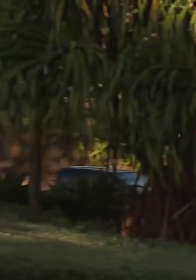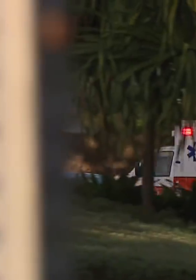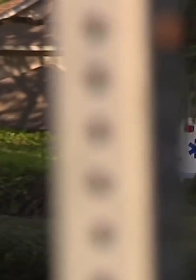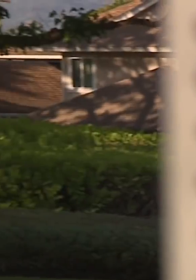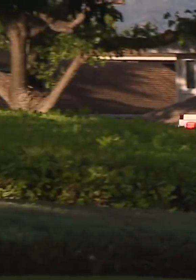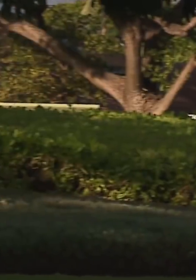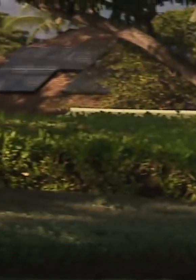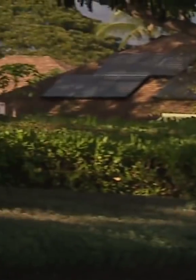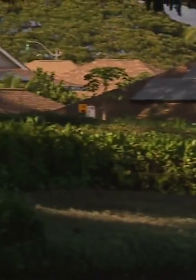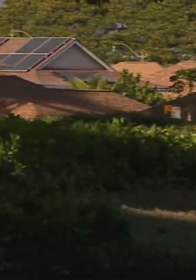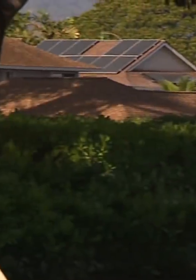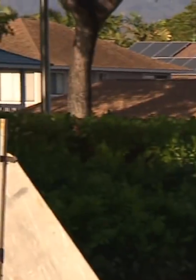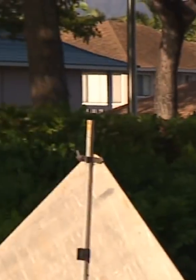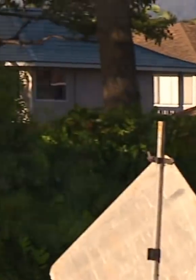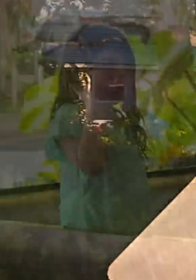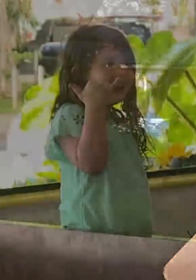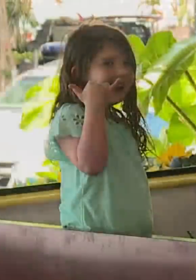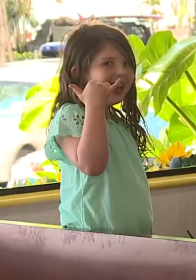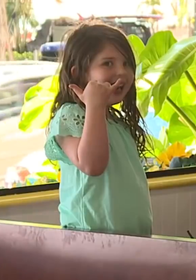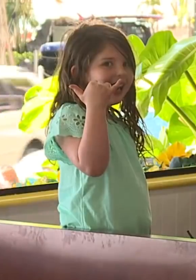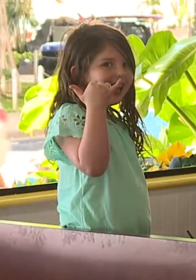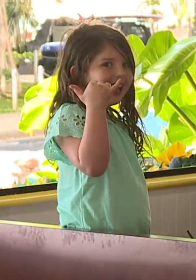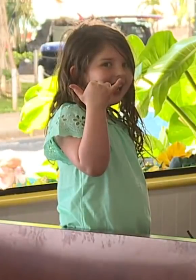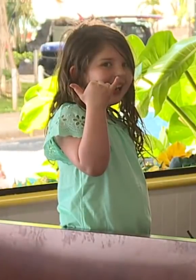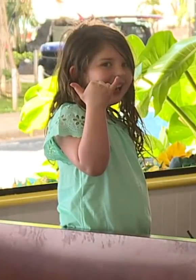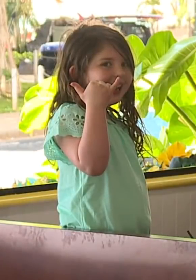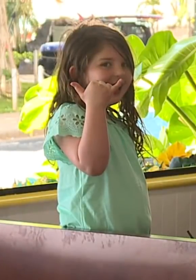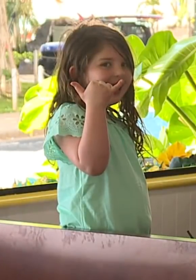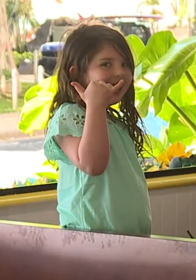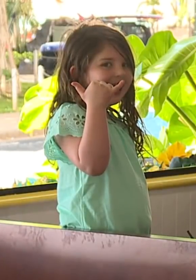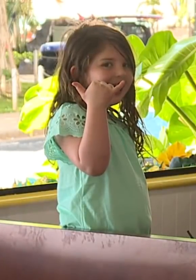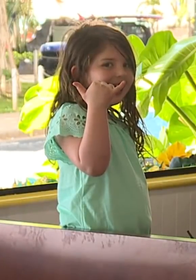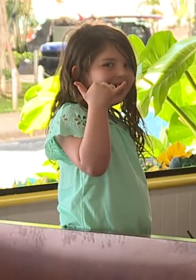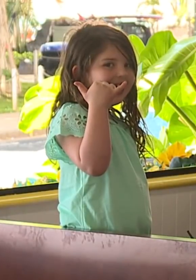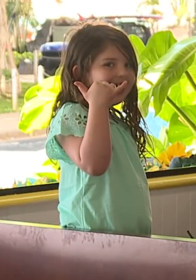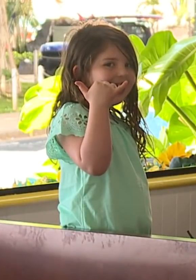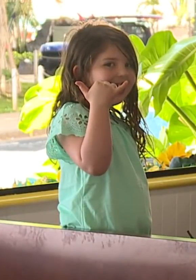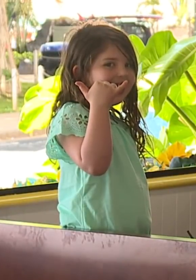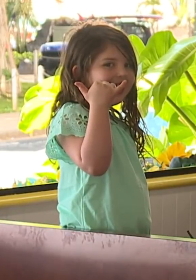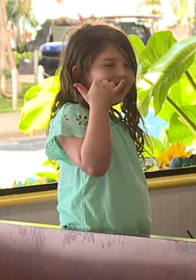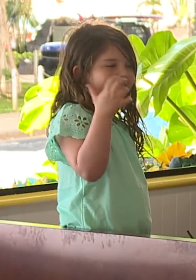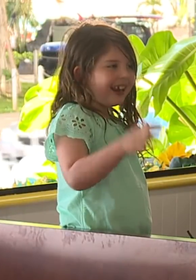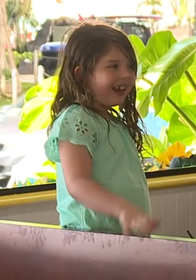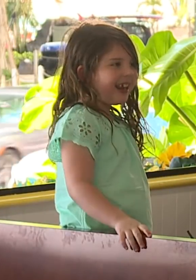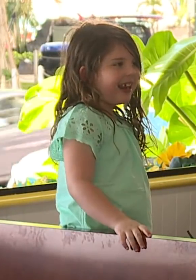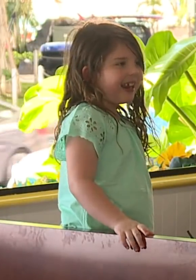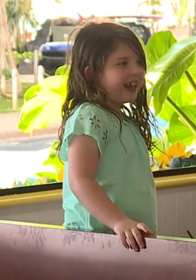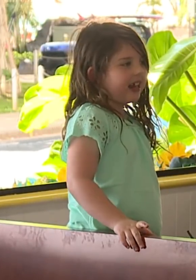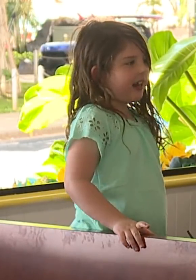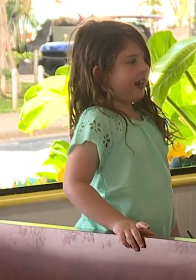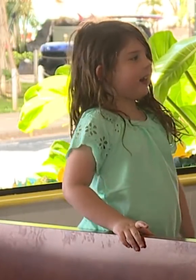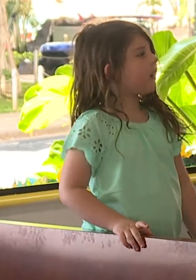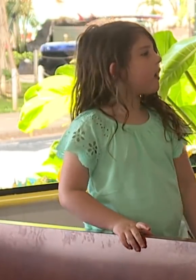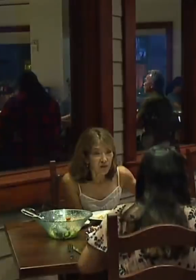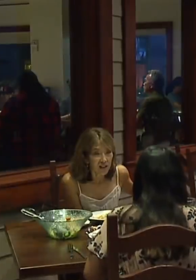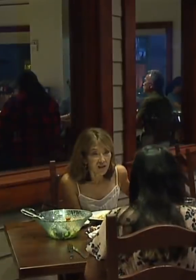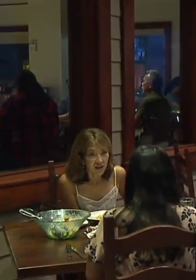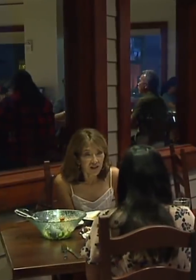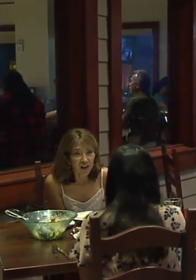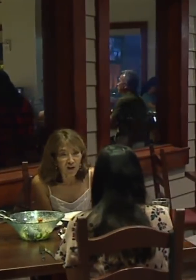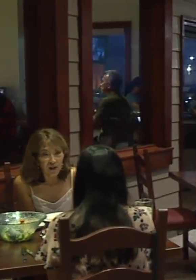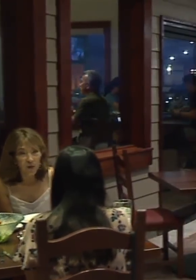going back to March of 2020. Children under 12 years old are exempt because they can't get vaccinated.